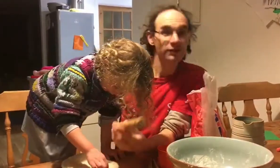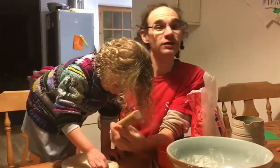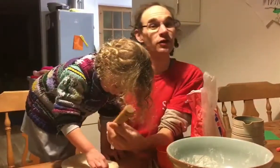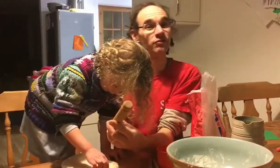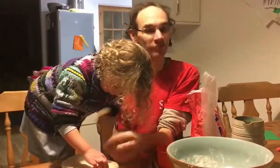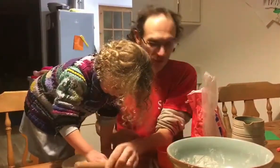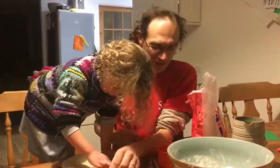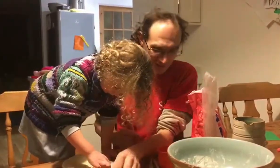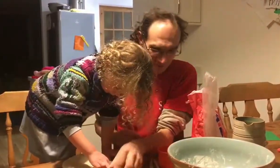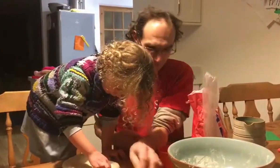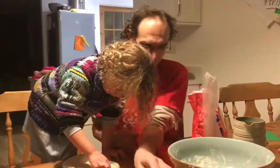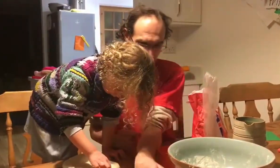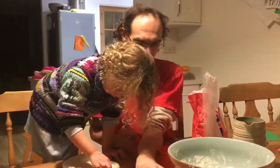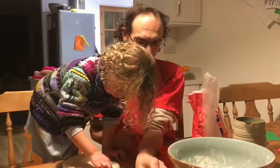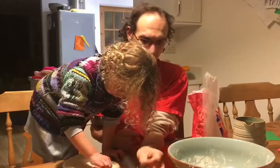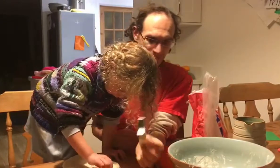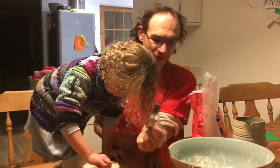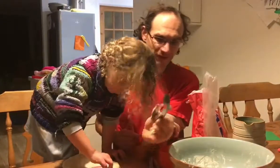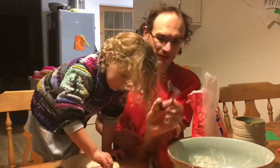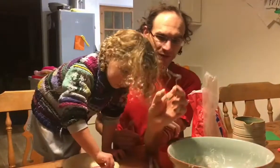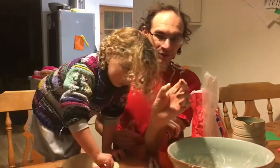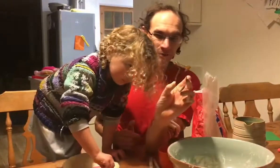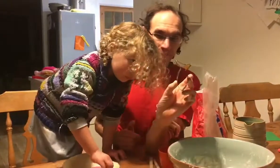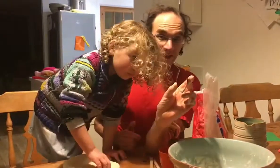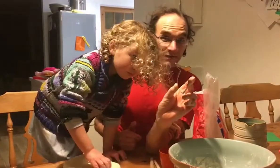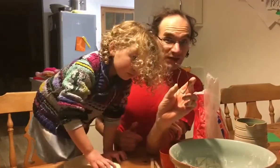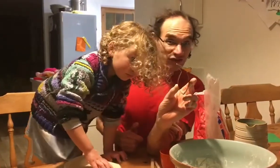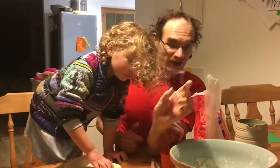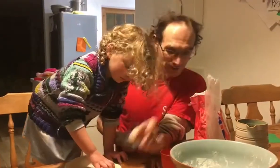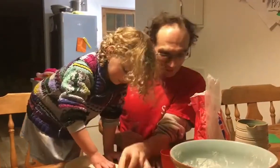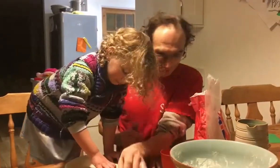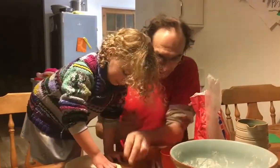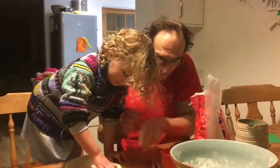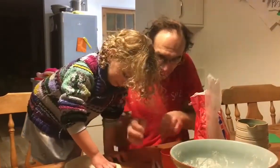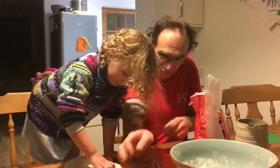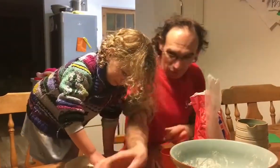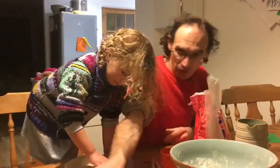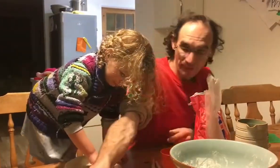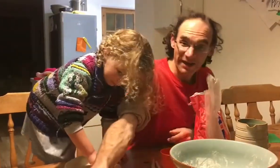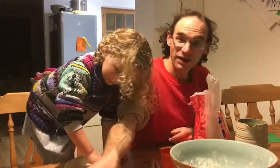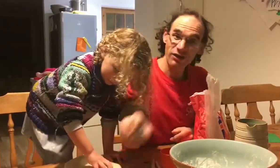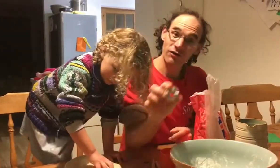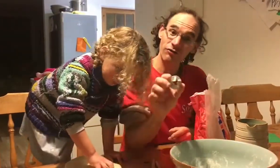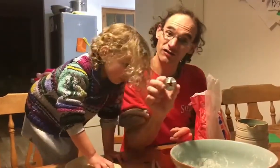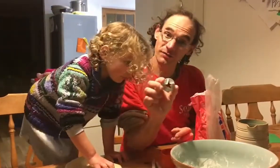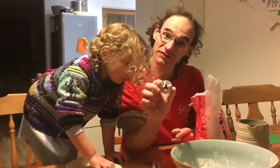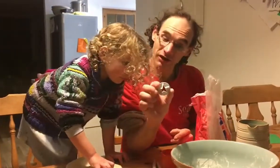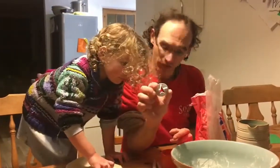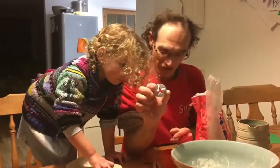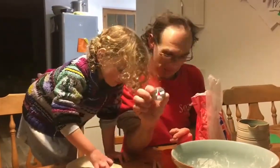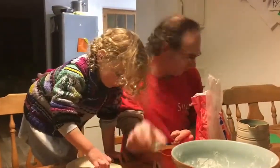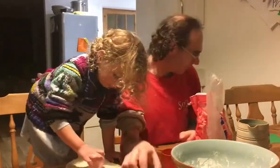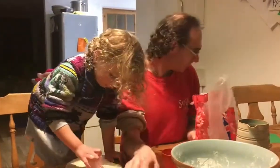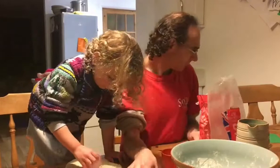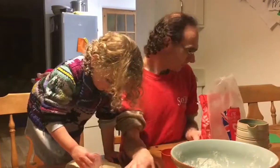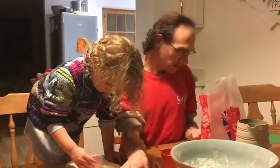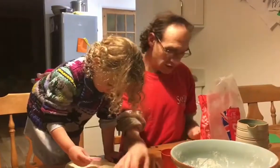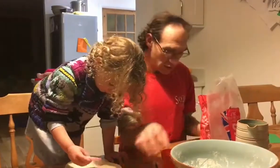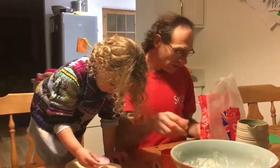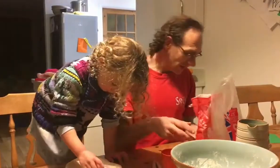You can roll it. You can make fish shapes. You could make Christmas star shapes. You could